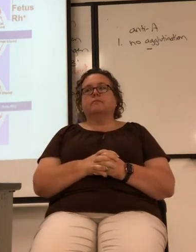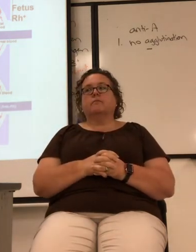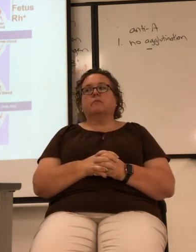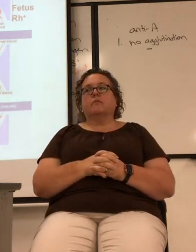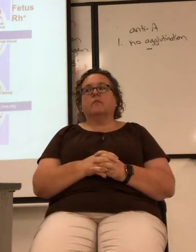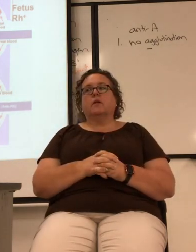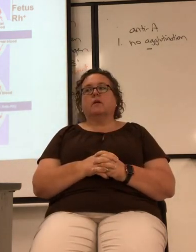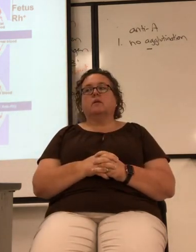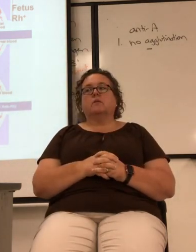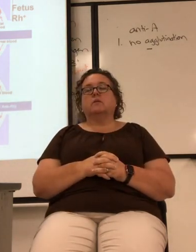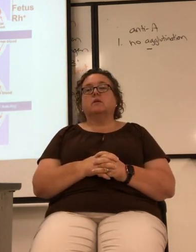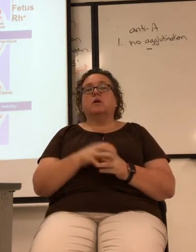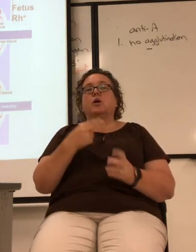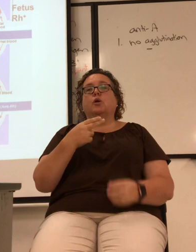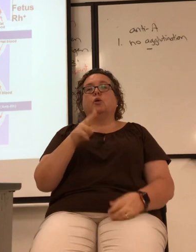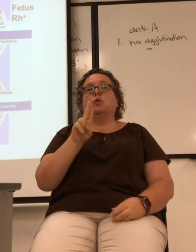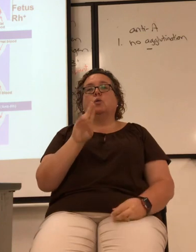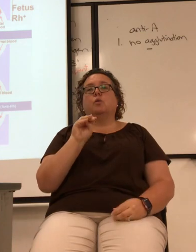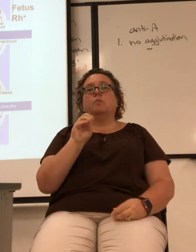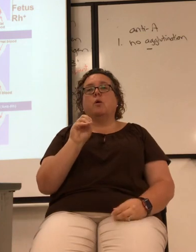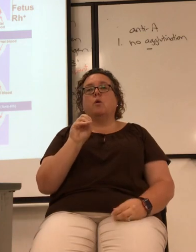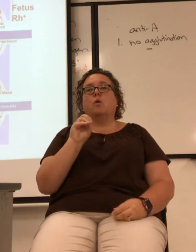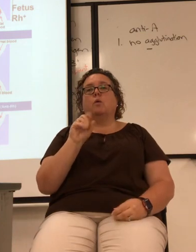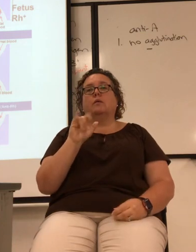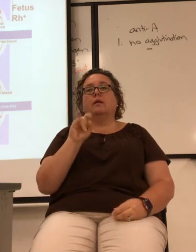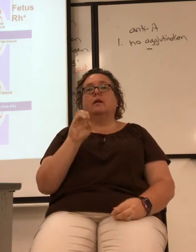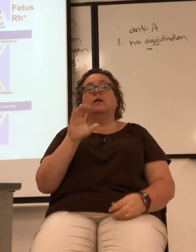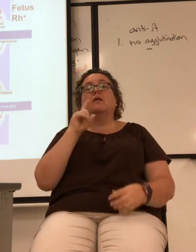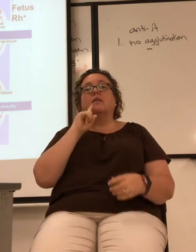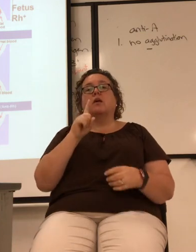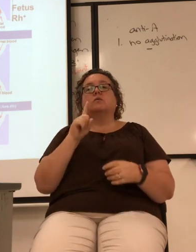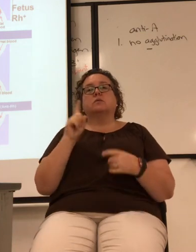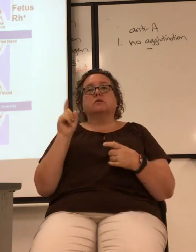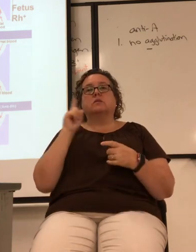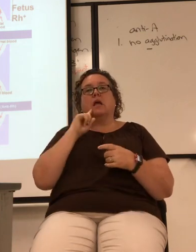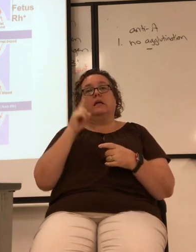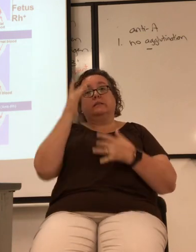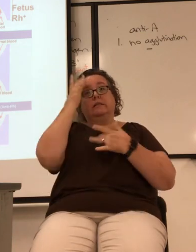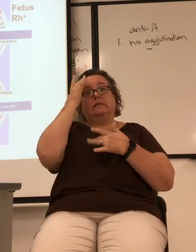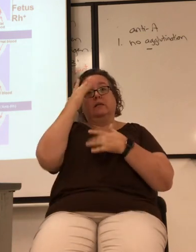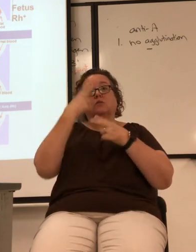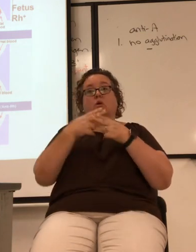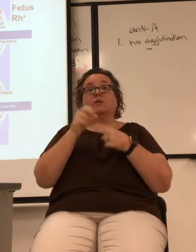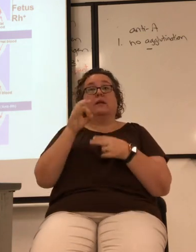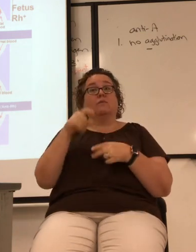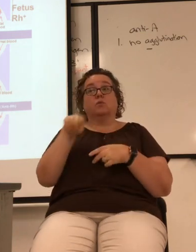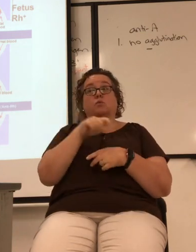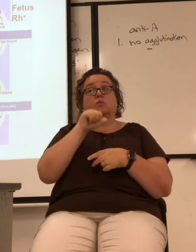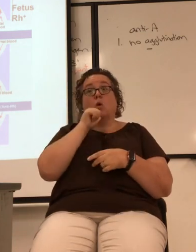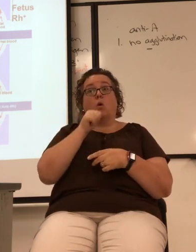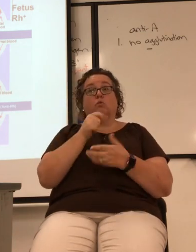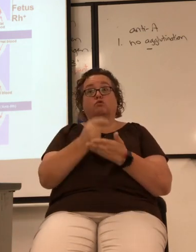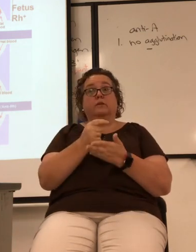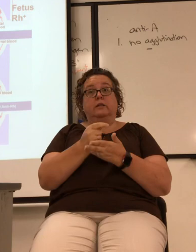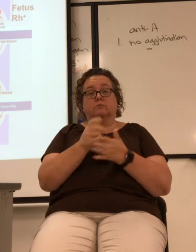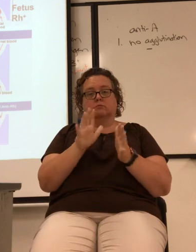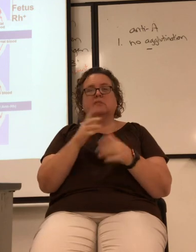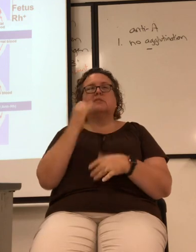There's a hemolytic disease called erythroblastosis fetalis. That's where, if you don't treat for it, let's